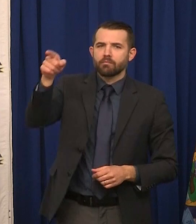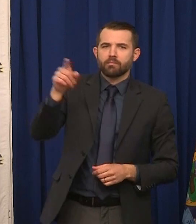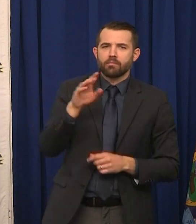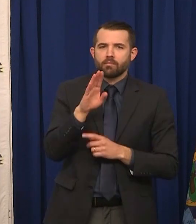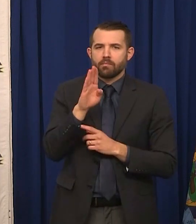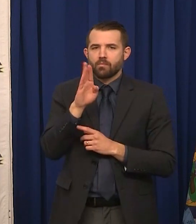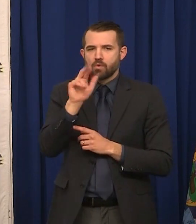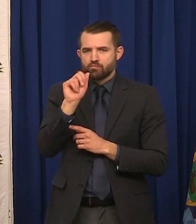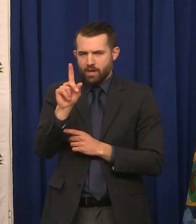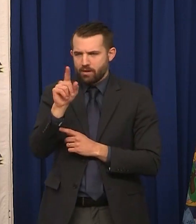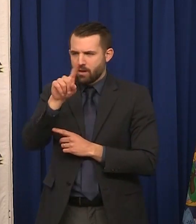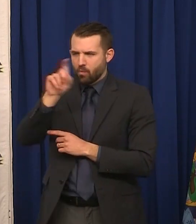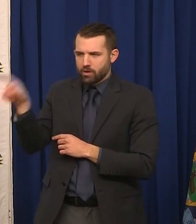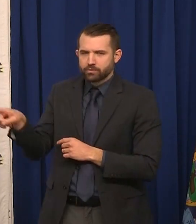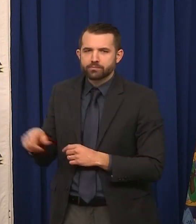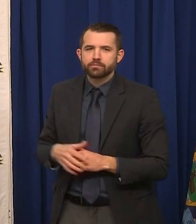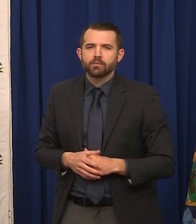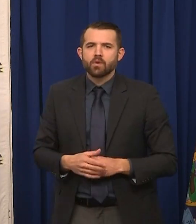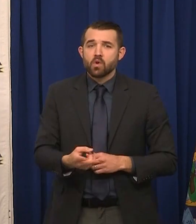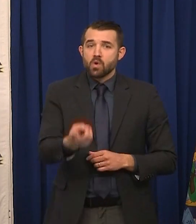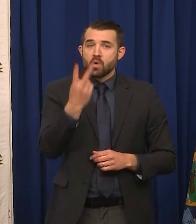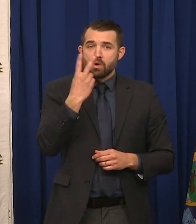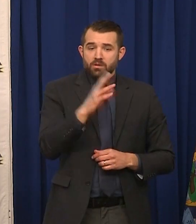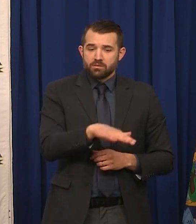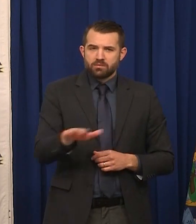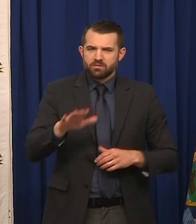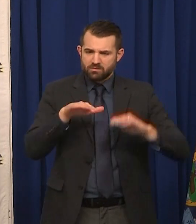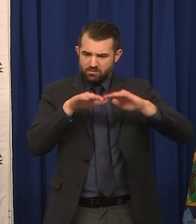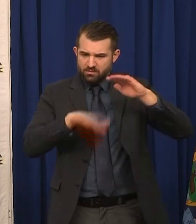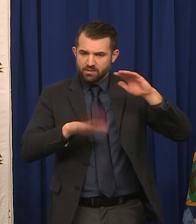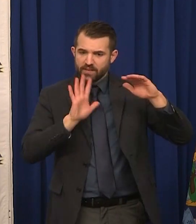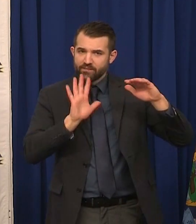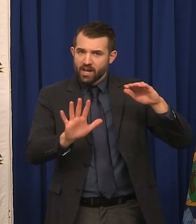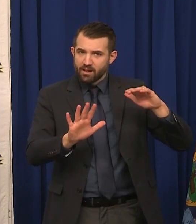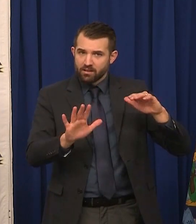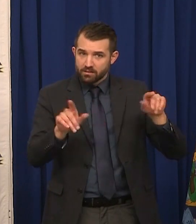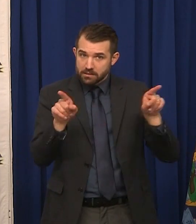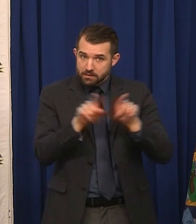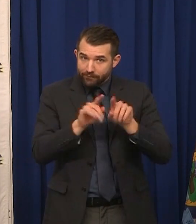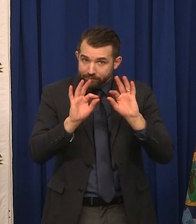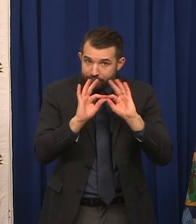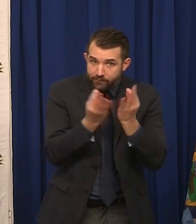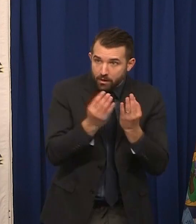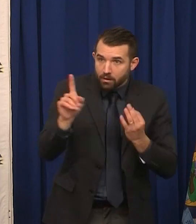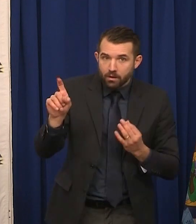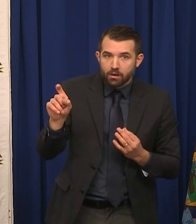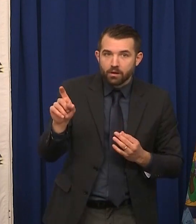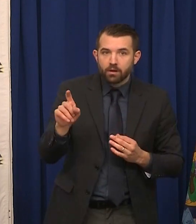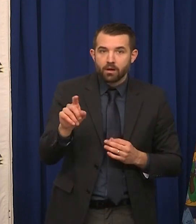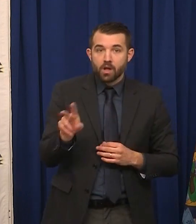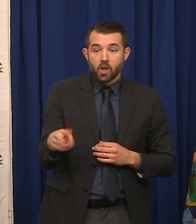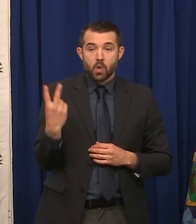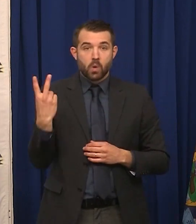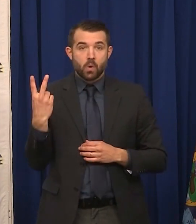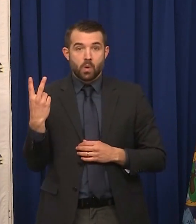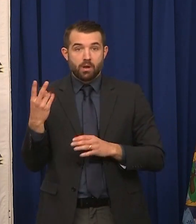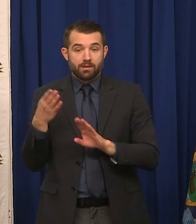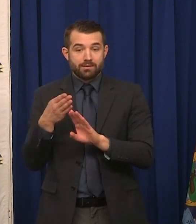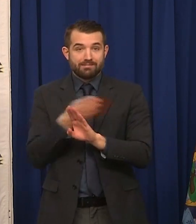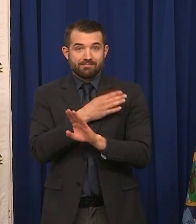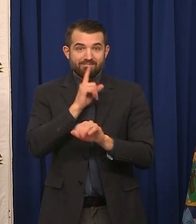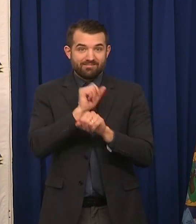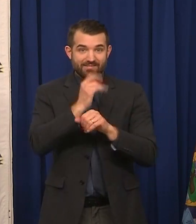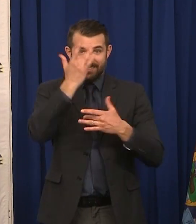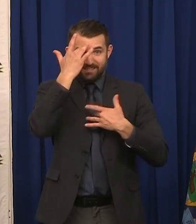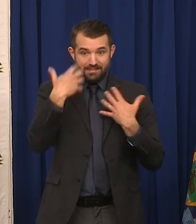they in the same family? And what about the first 2 children? Have they been healed from this? I didn't note that